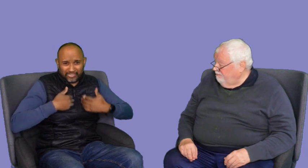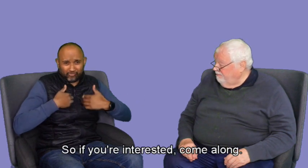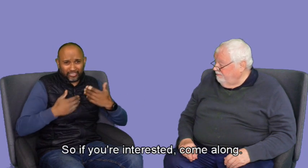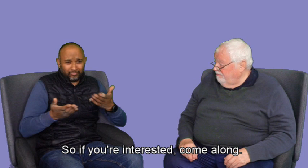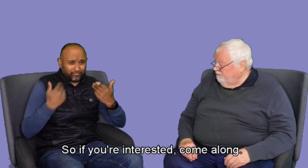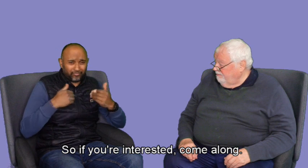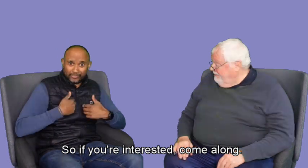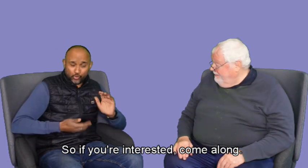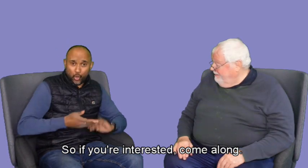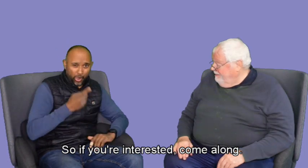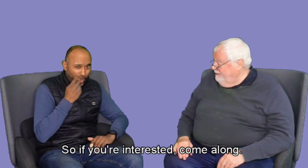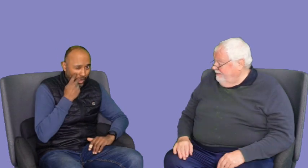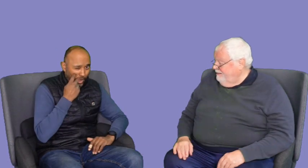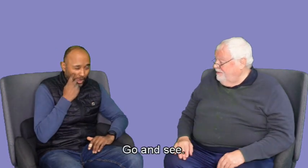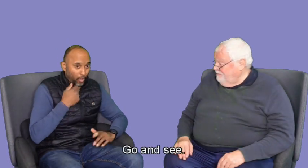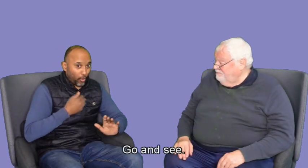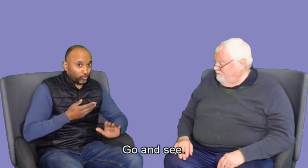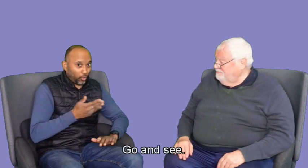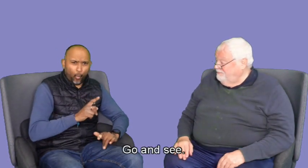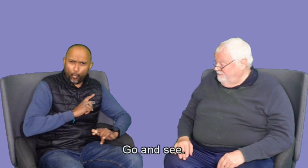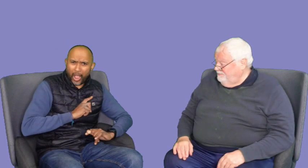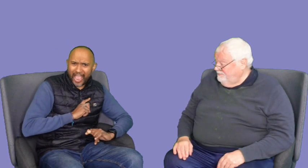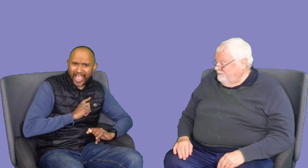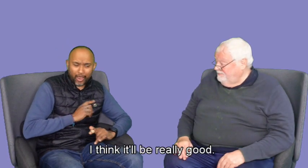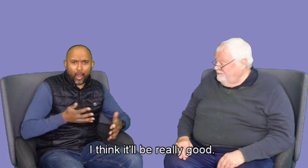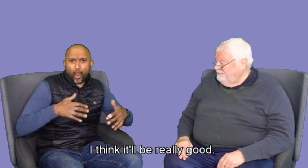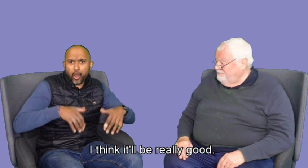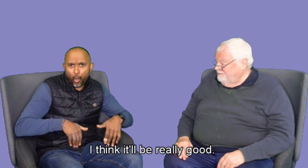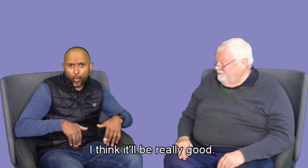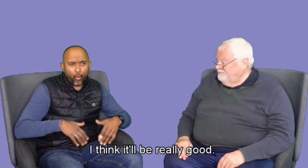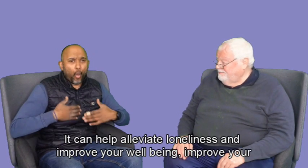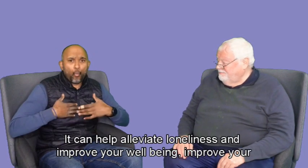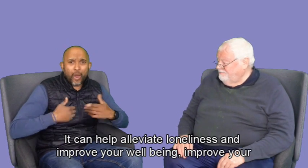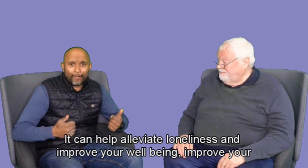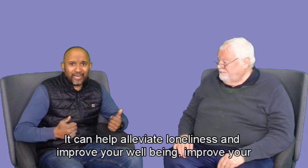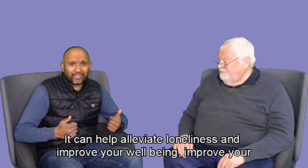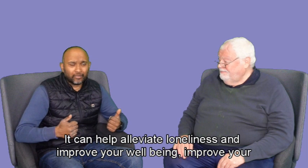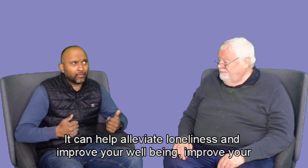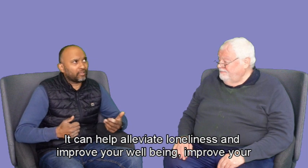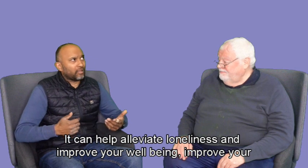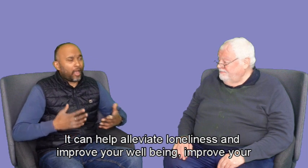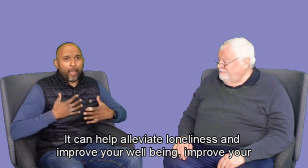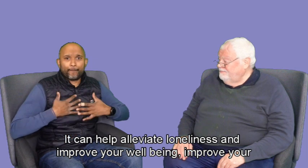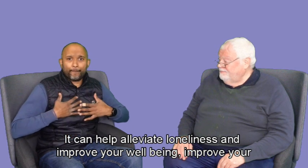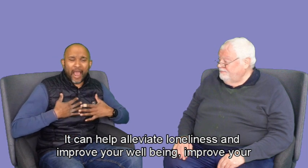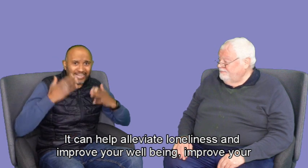you're interested, come along, go and see. I think it'll be really good. It can help alleviate loneliness, improve your